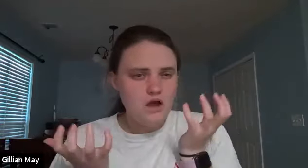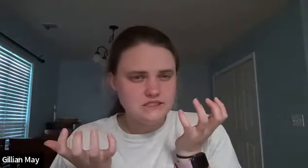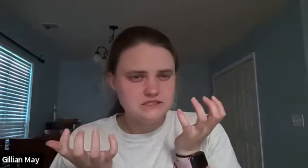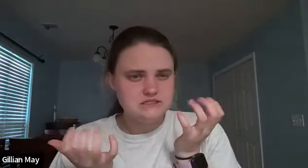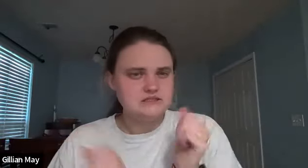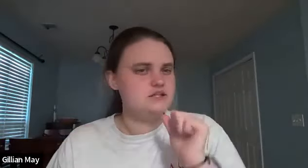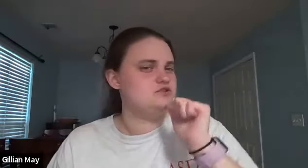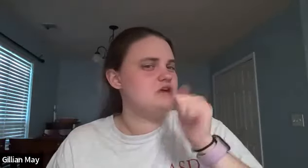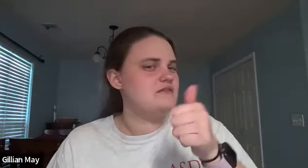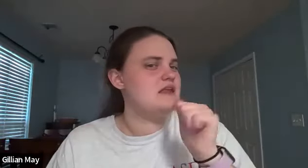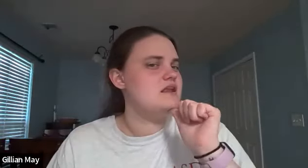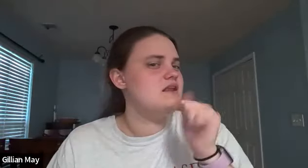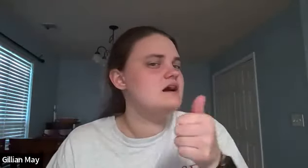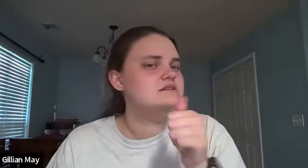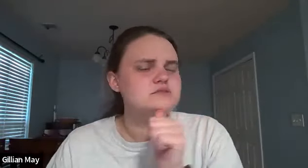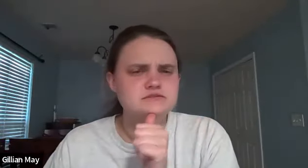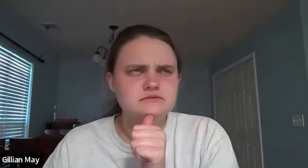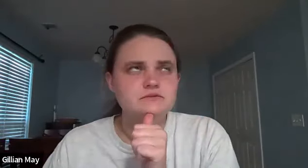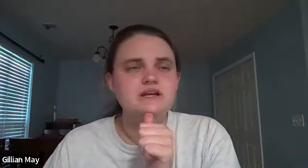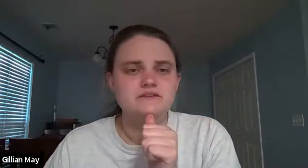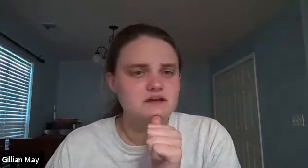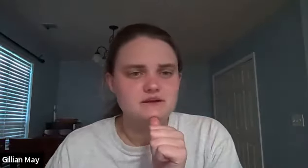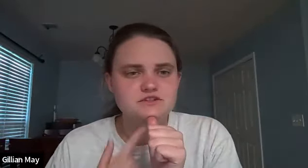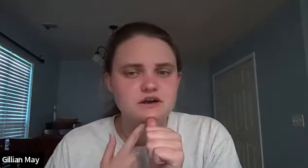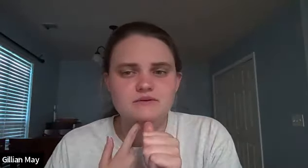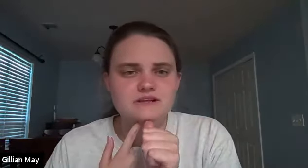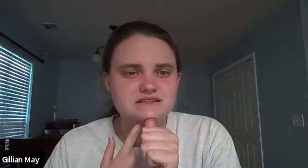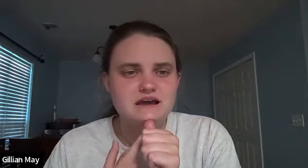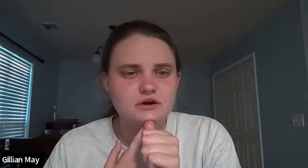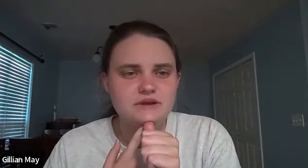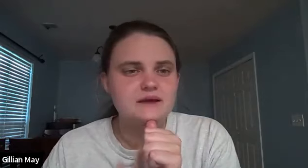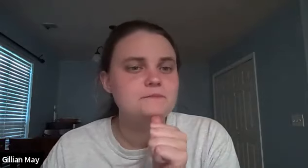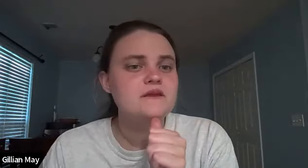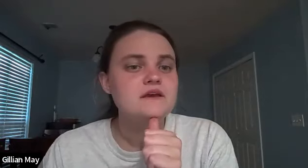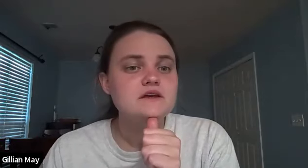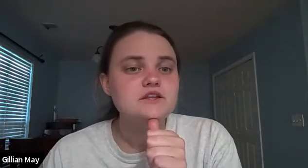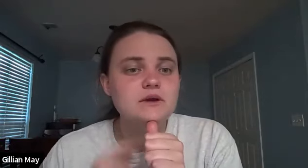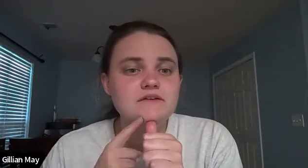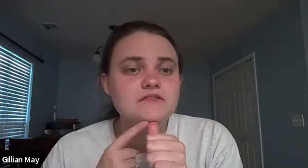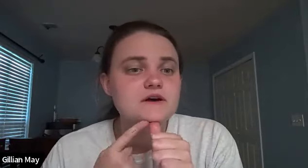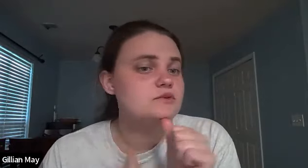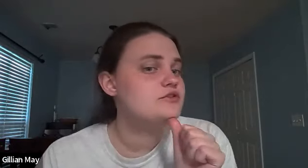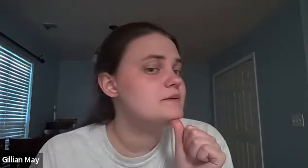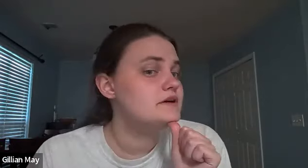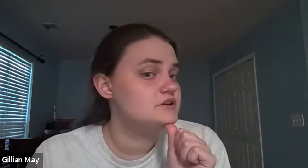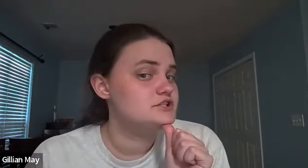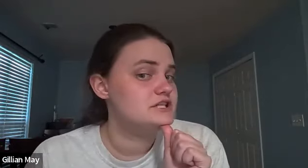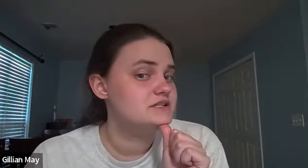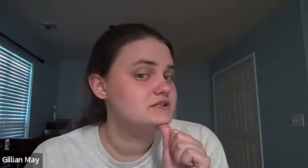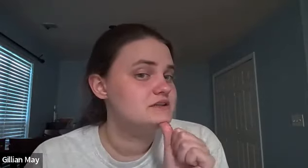want, like you'd add that not, which we haven't done. I'm sorry, I realized that. I thought we had. You have your thumb under your chin, and